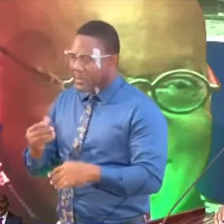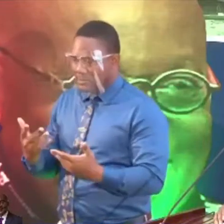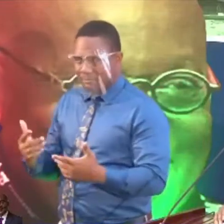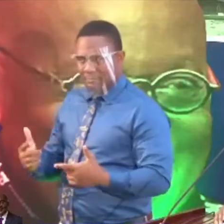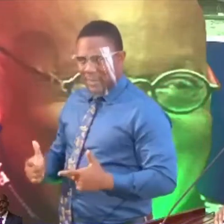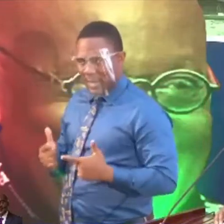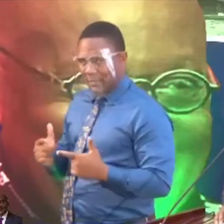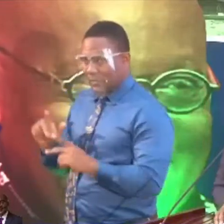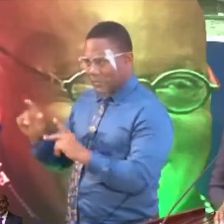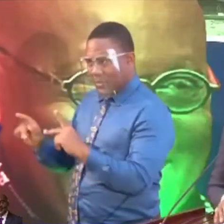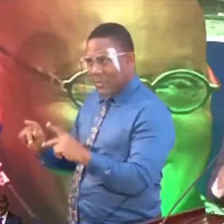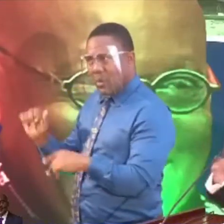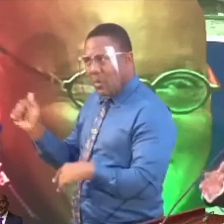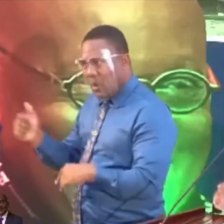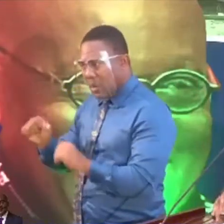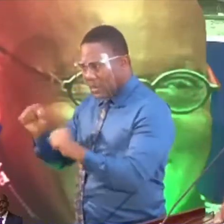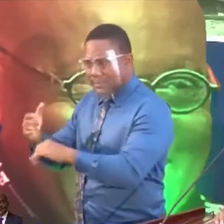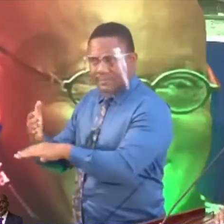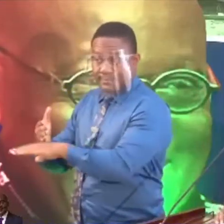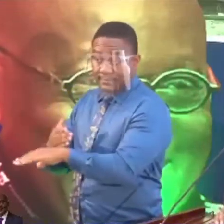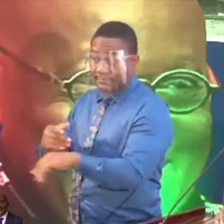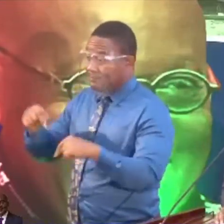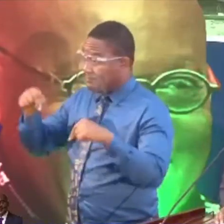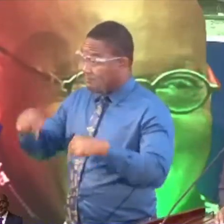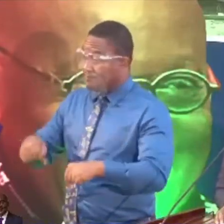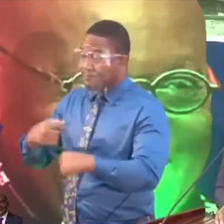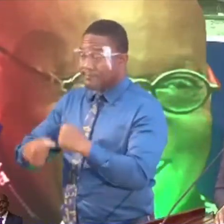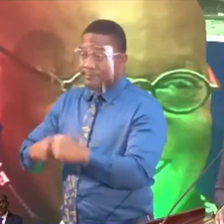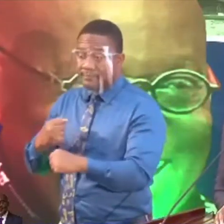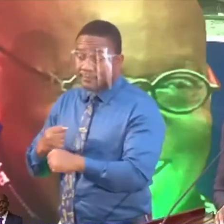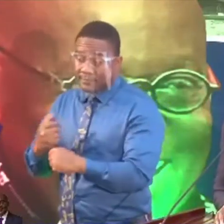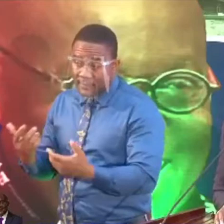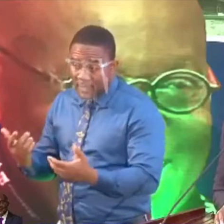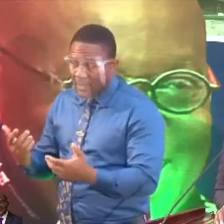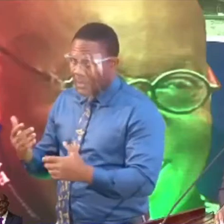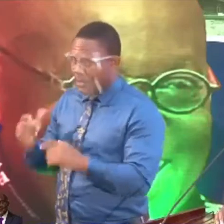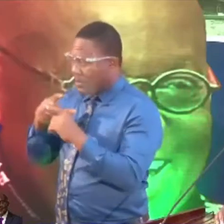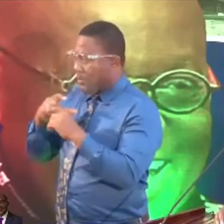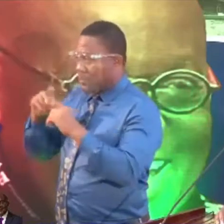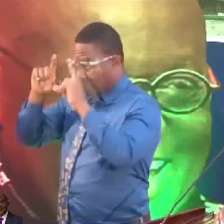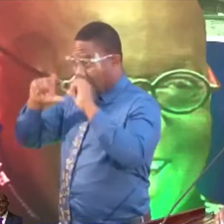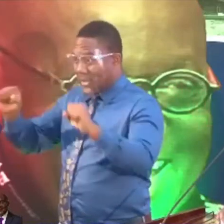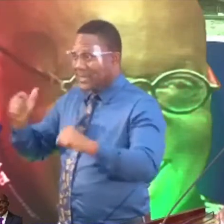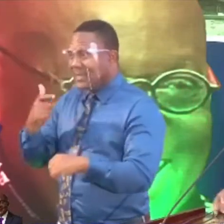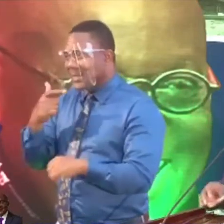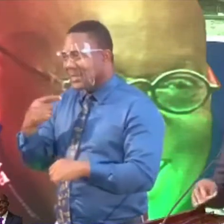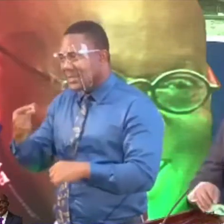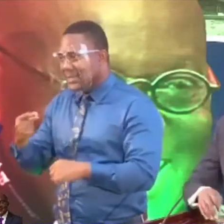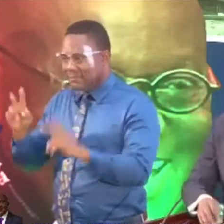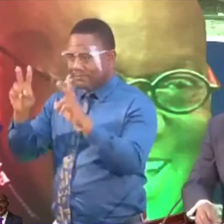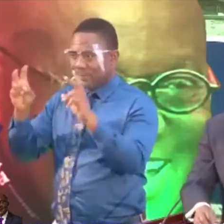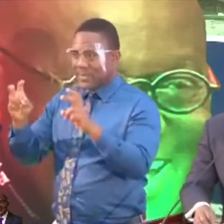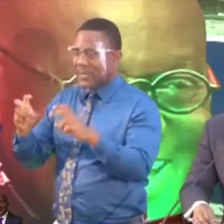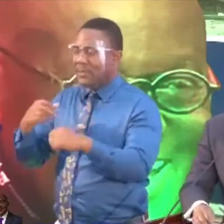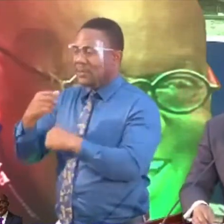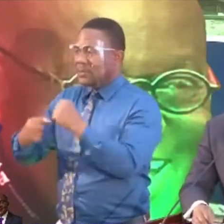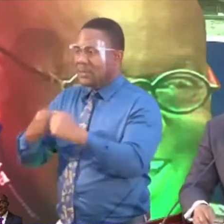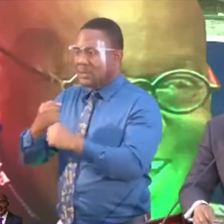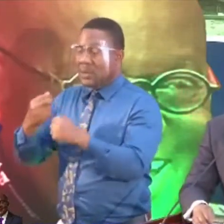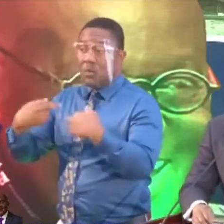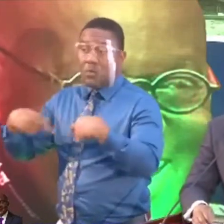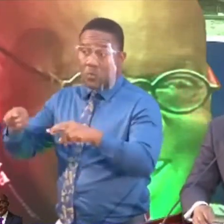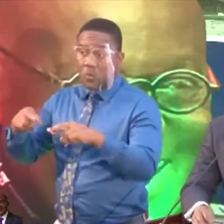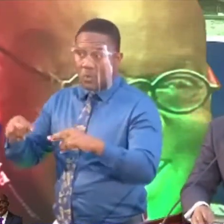our people. And this year, the President has dubbed it the Year of Roads. In fact, if you look at the